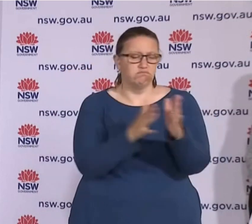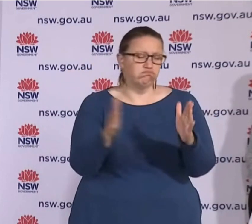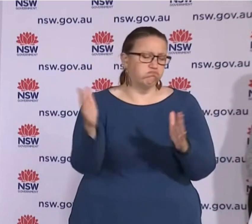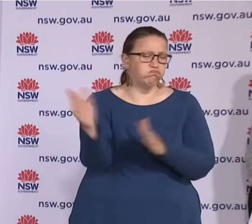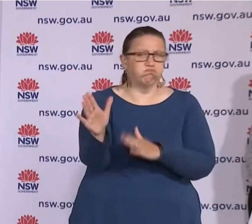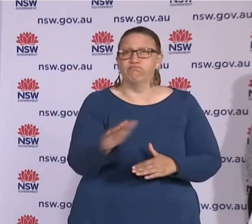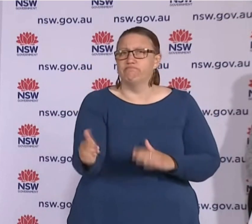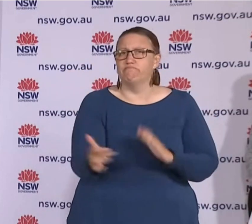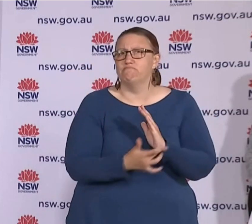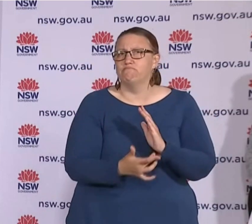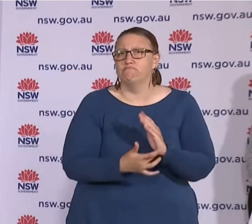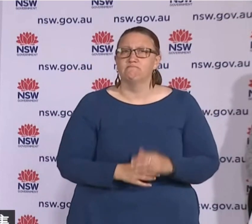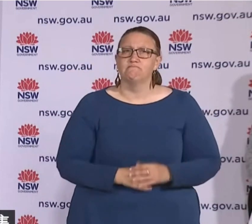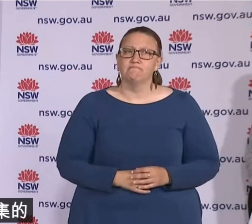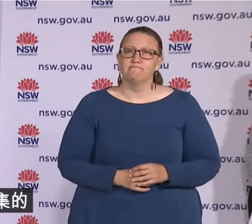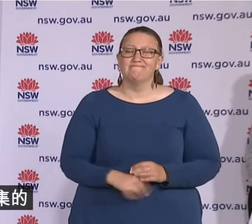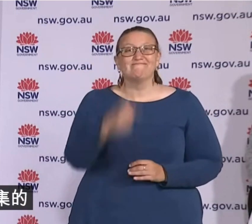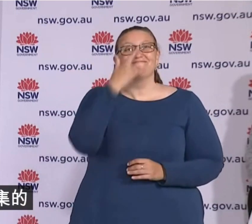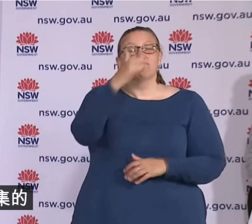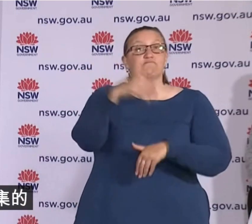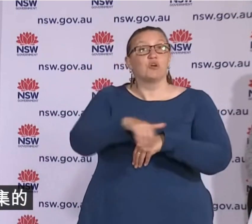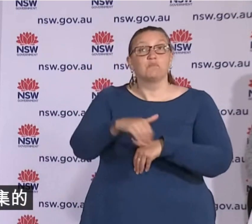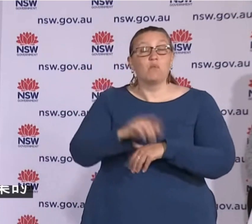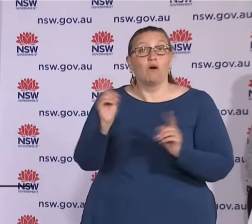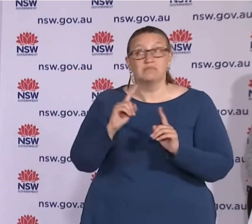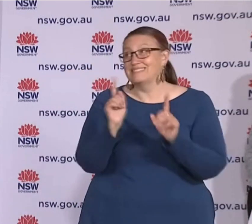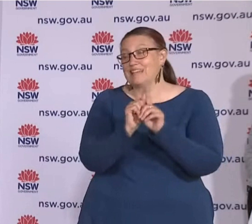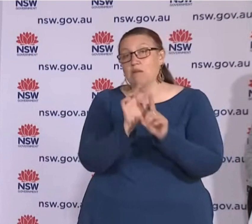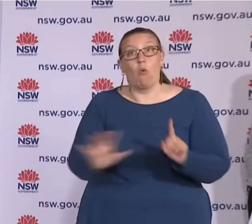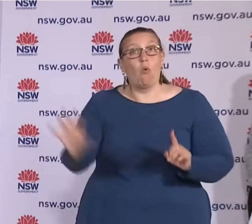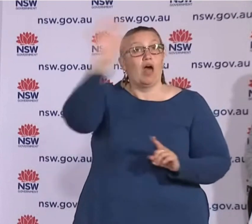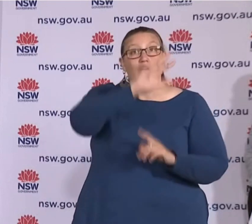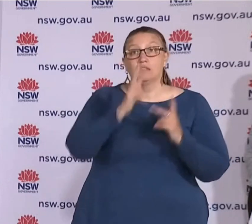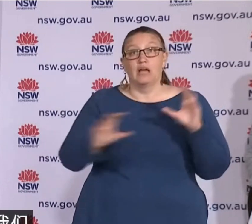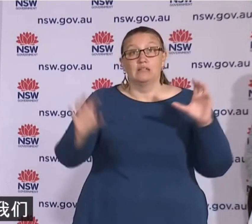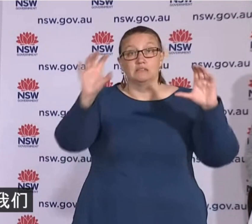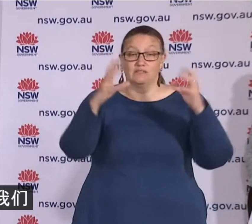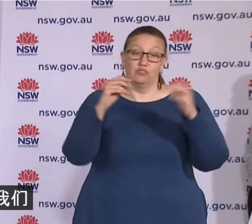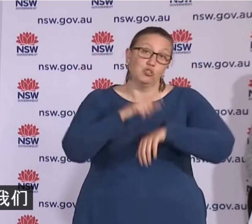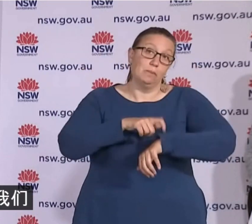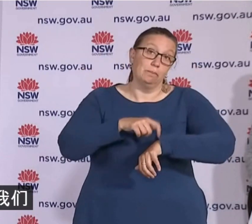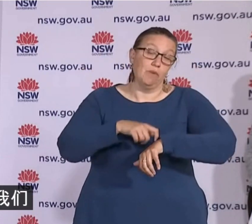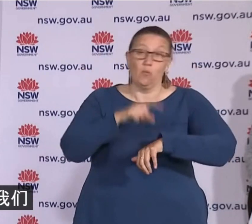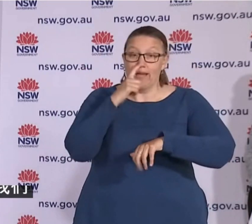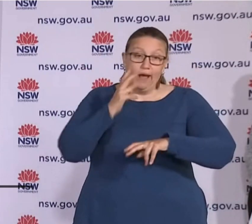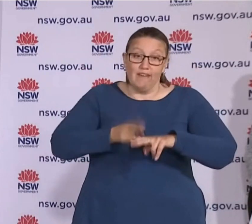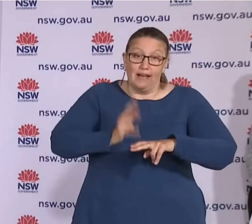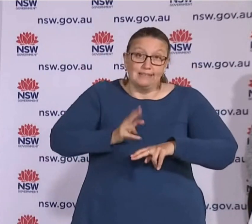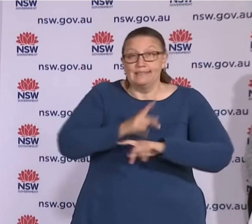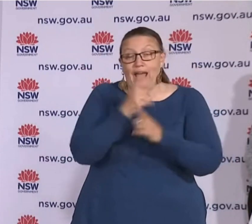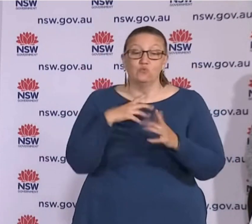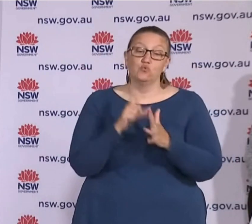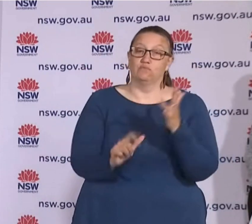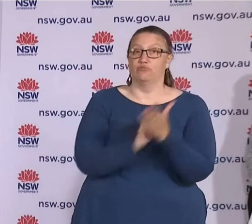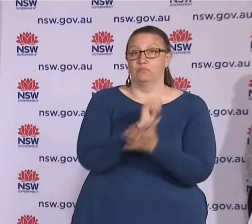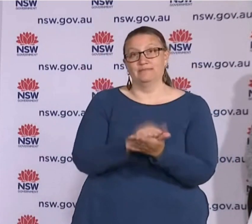obviously all the vaccine data is collected by the federal government and then they present that data to us, and then obviously we have to incorporate that into the app which Minister